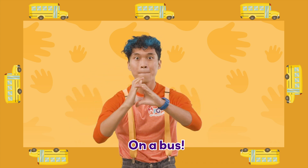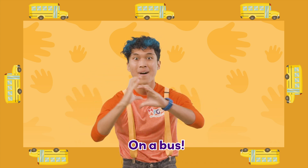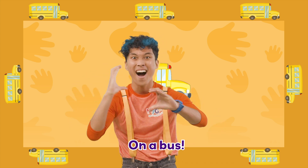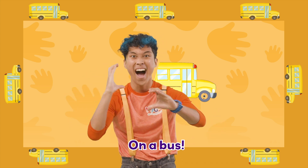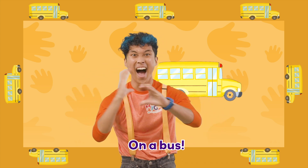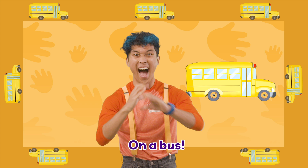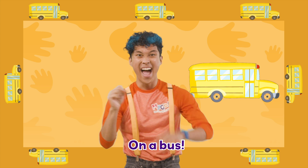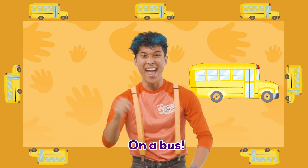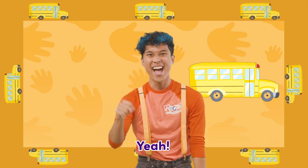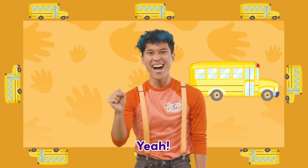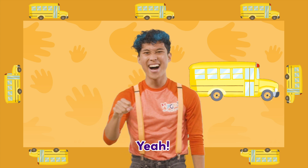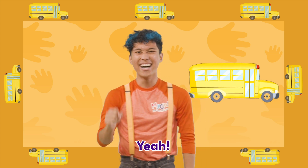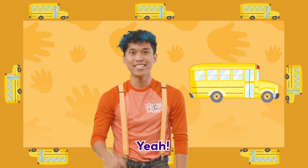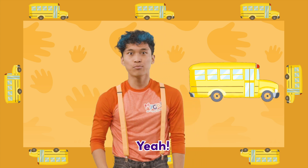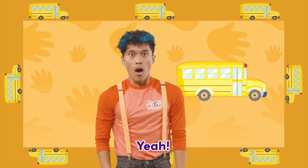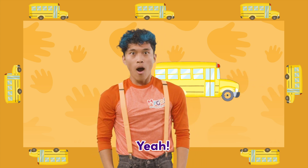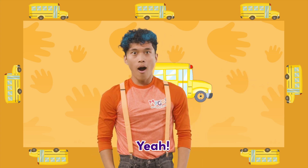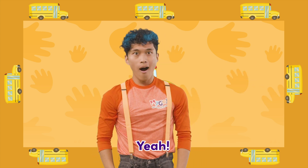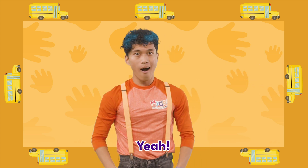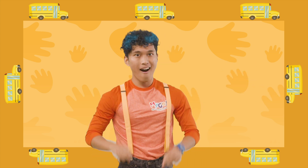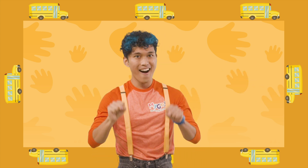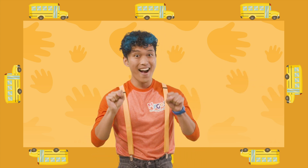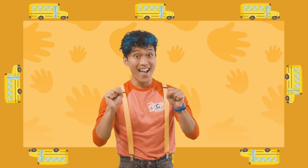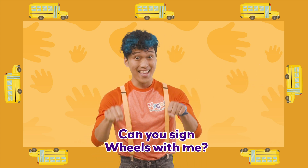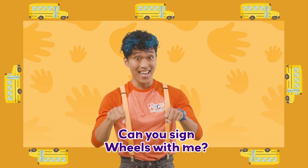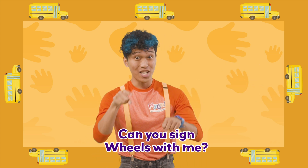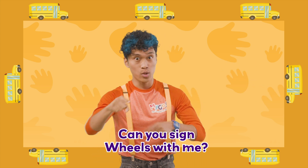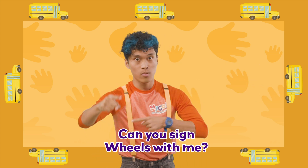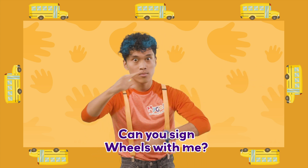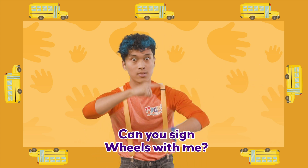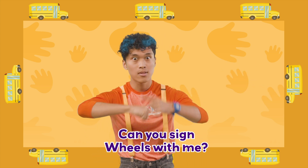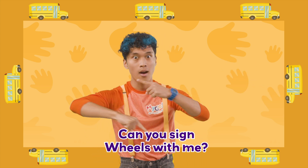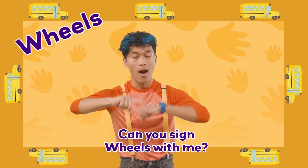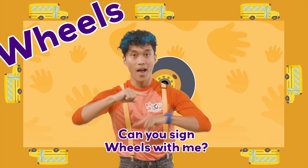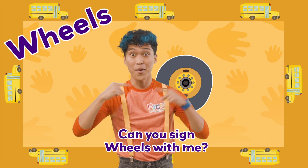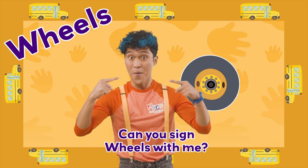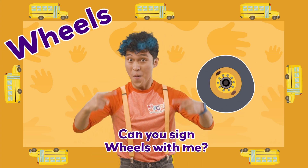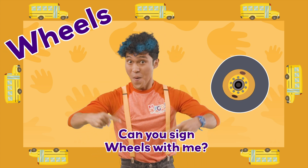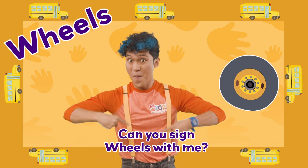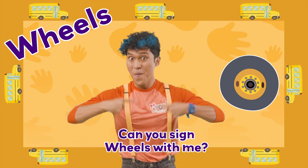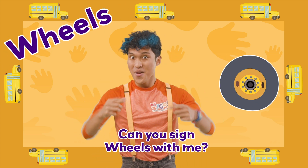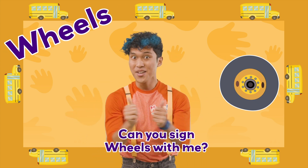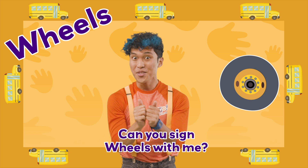bus. Yeah. Can you sign wheels with me?